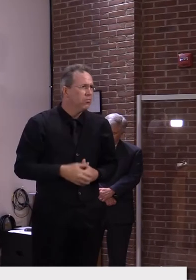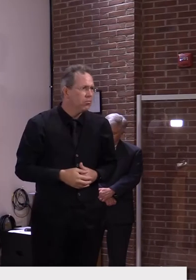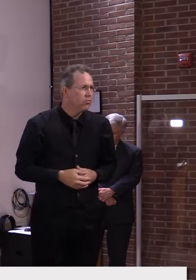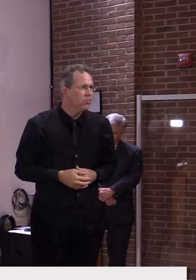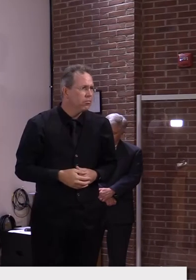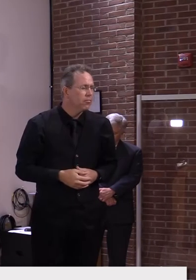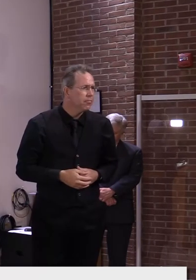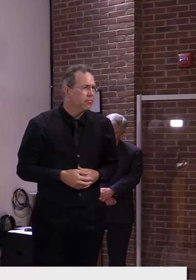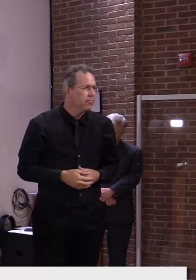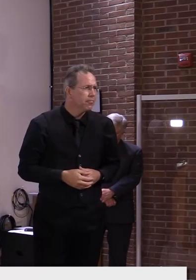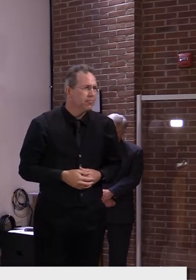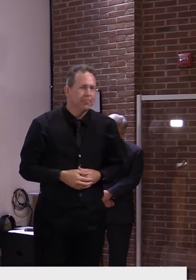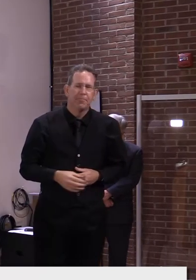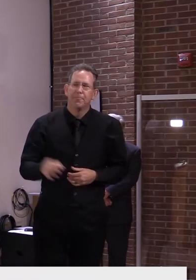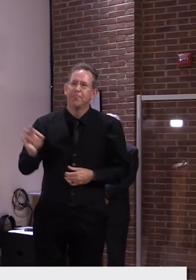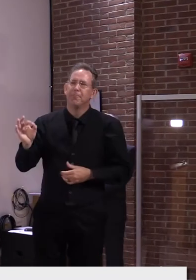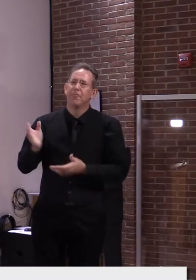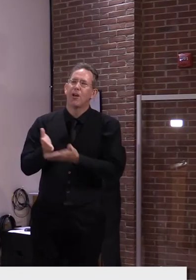All right, thank you.